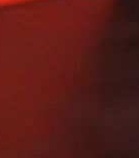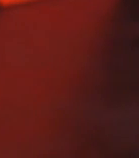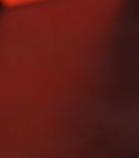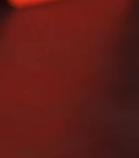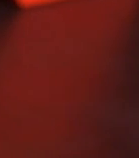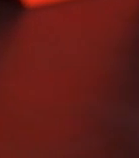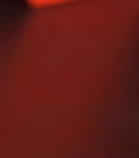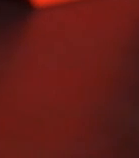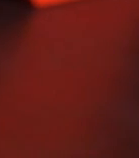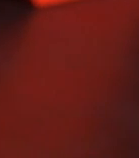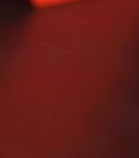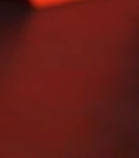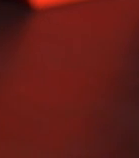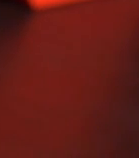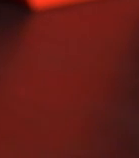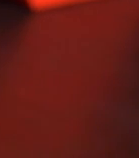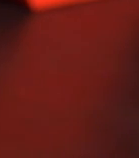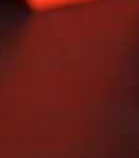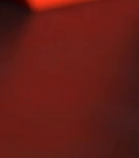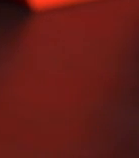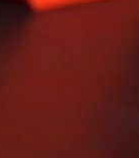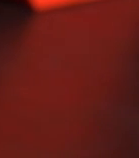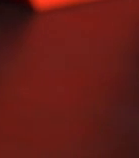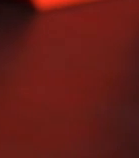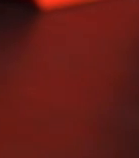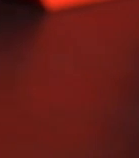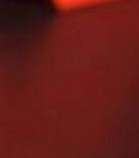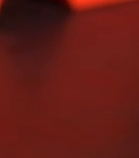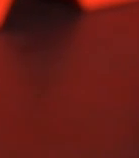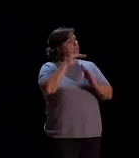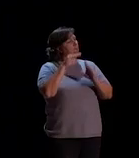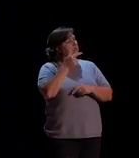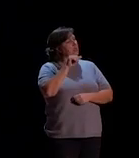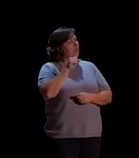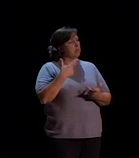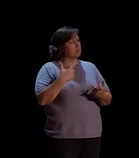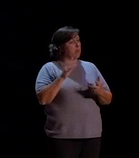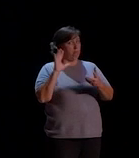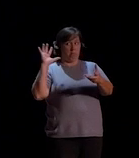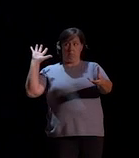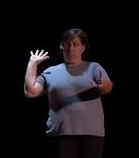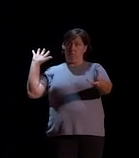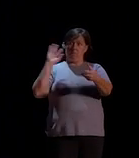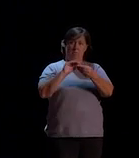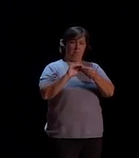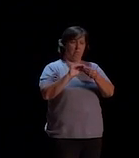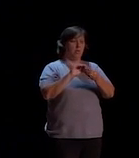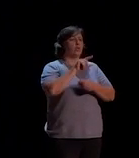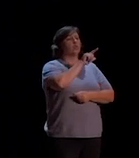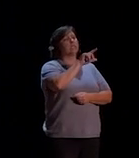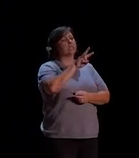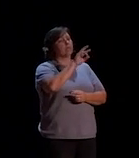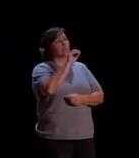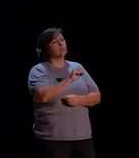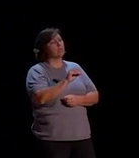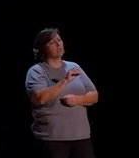for 14% of the greenhouse gases in our atmosphere. Cumulatively, that's 27%.